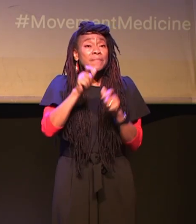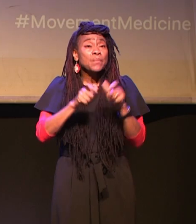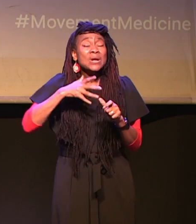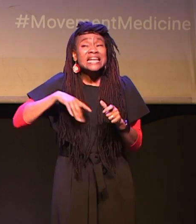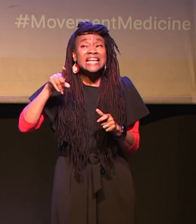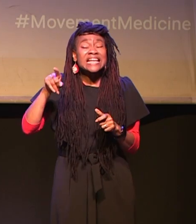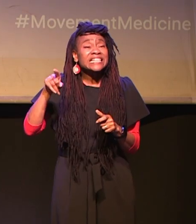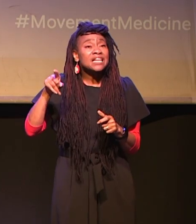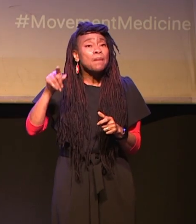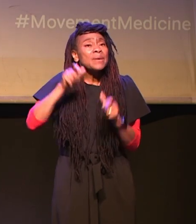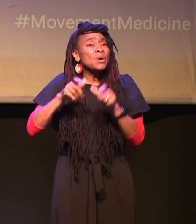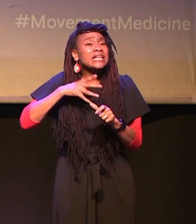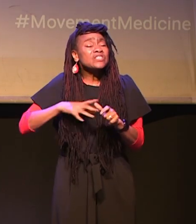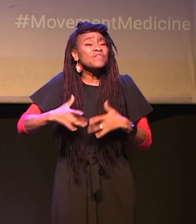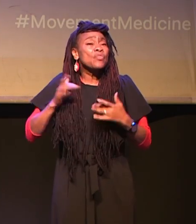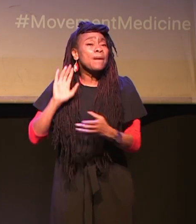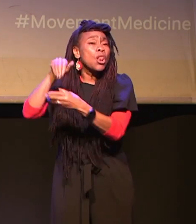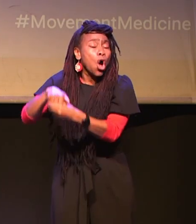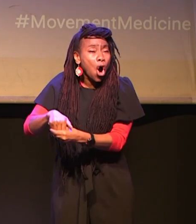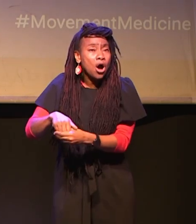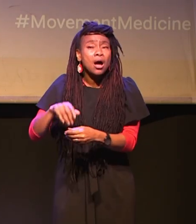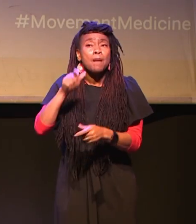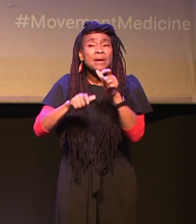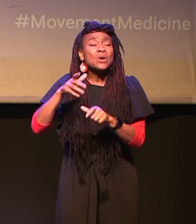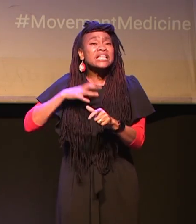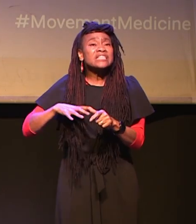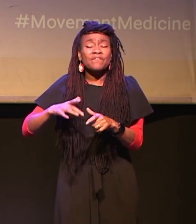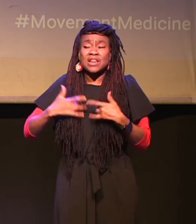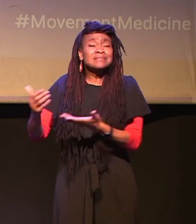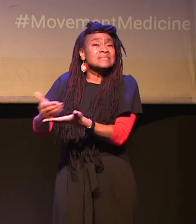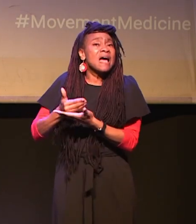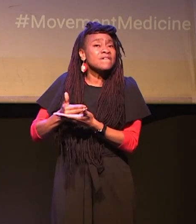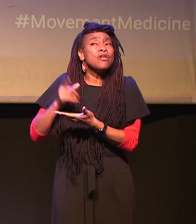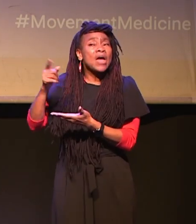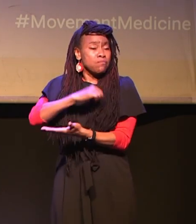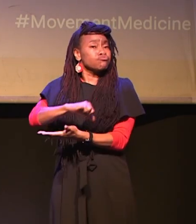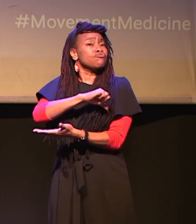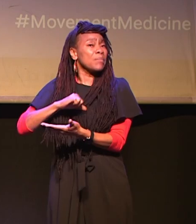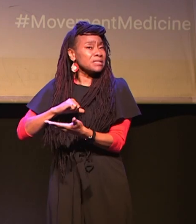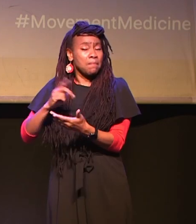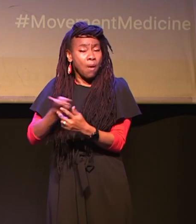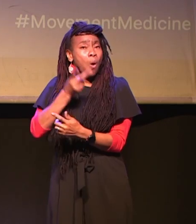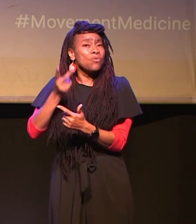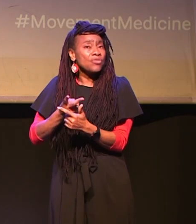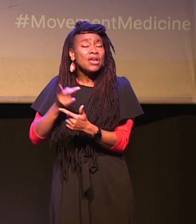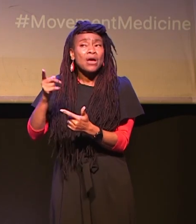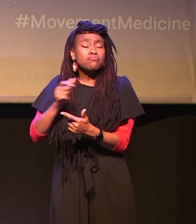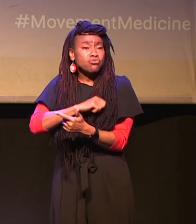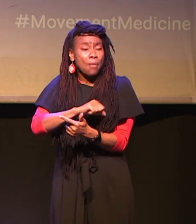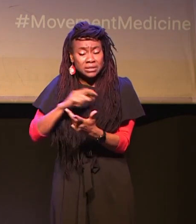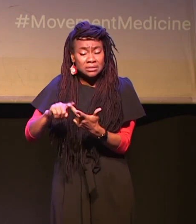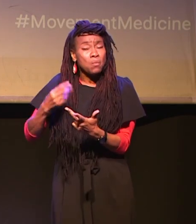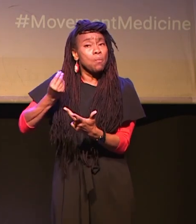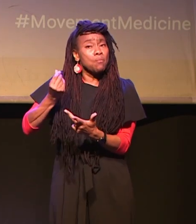ideas of belonging, of safety, meeting people's, or promises of meeting people's material needs. And we should be assessing